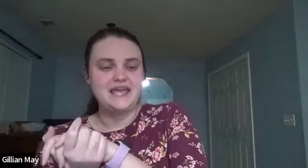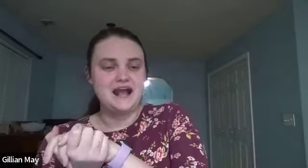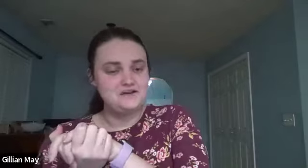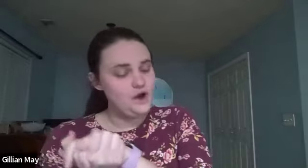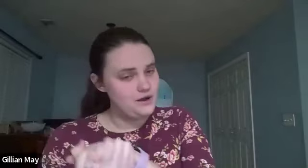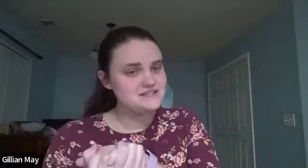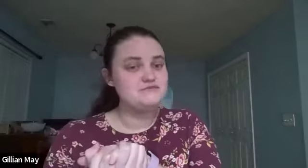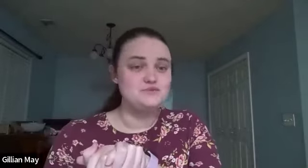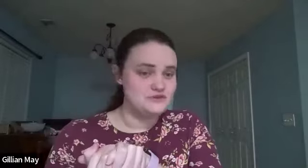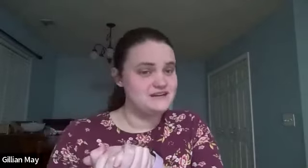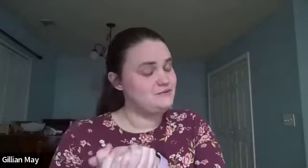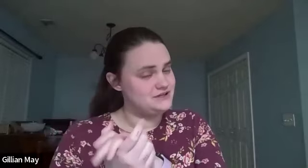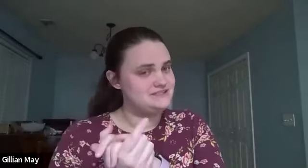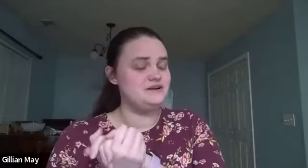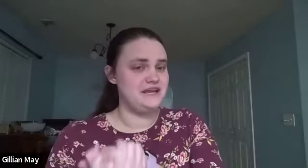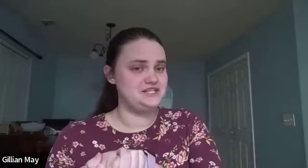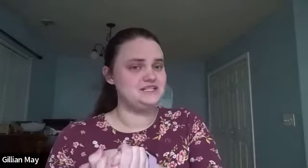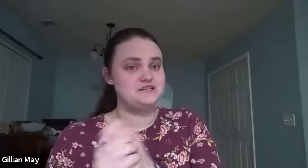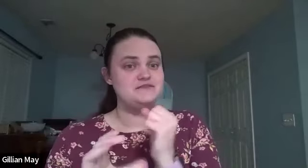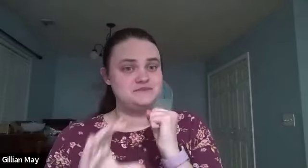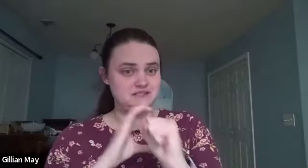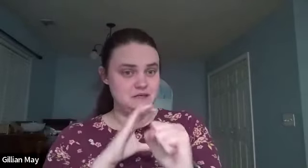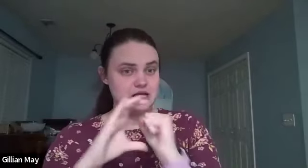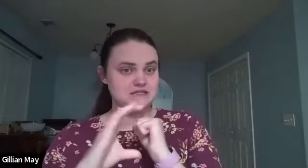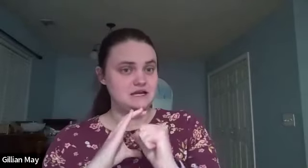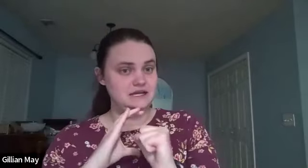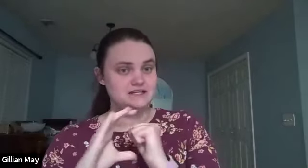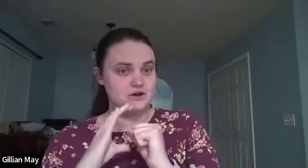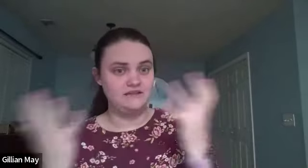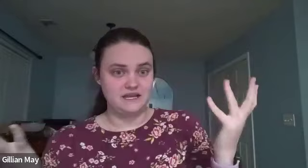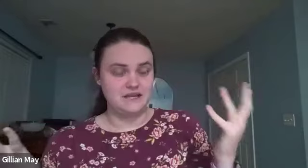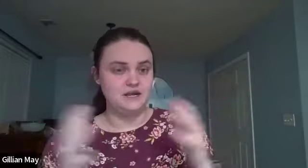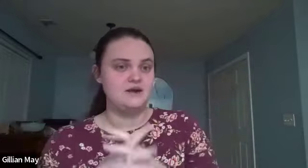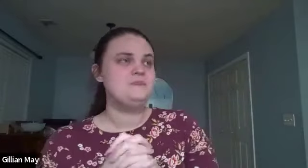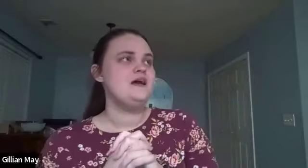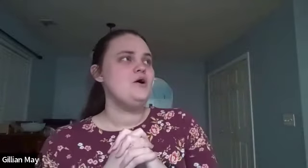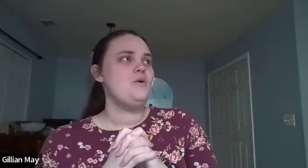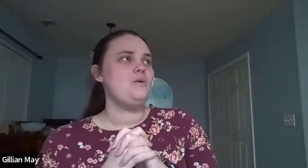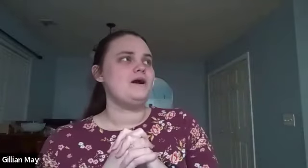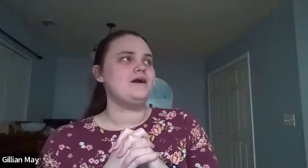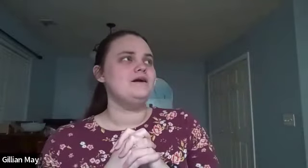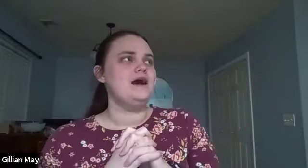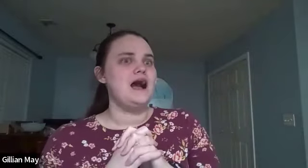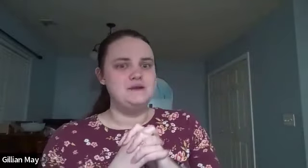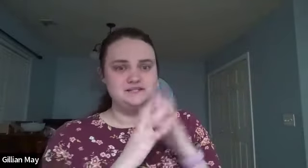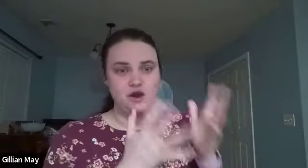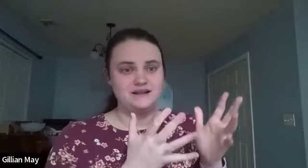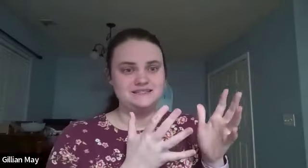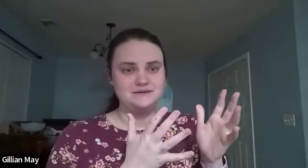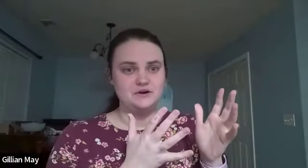And I've caught myself more than once on occasion, especially if I'm signing and talking like I am right now, where I may be talking to someone